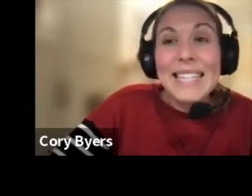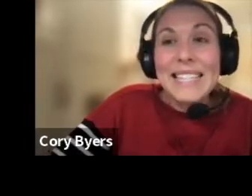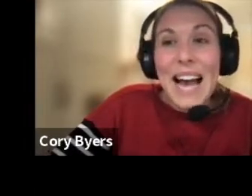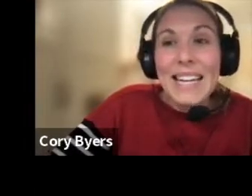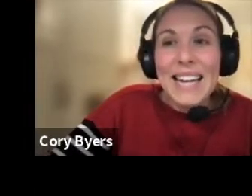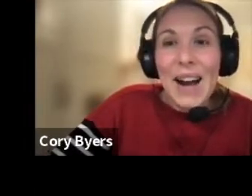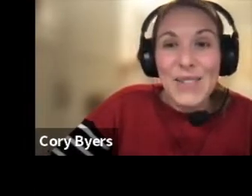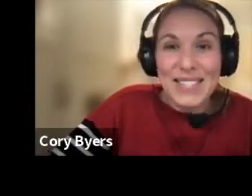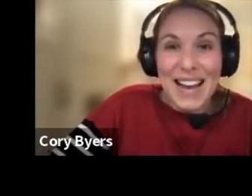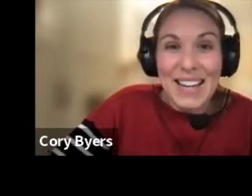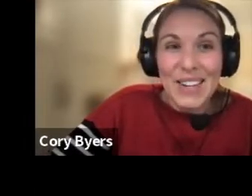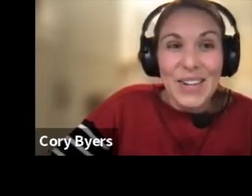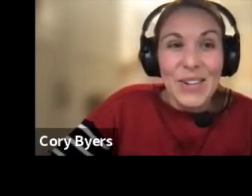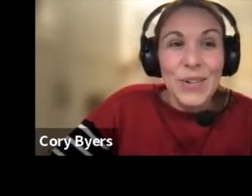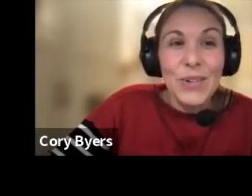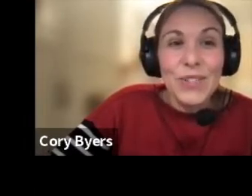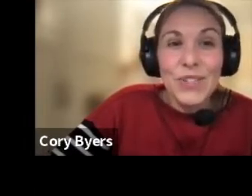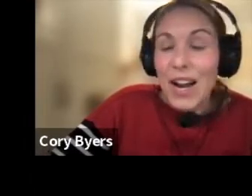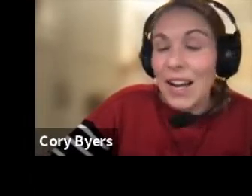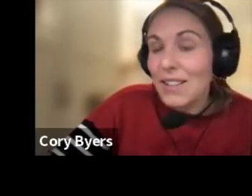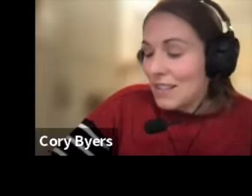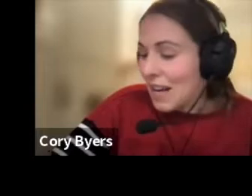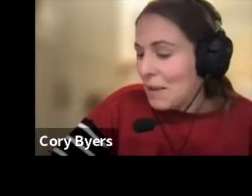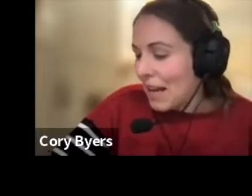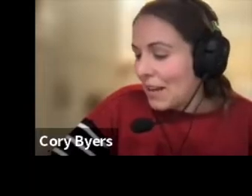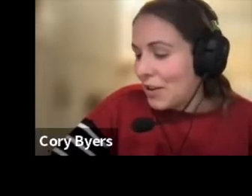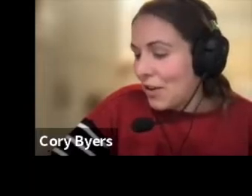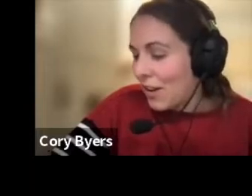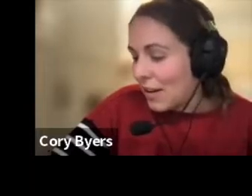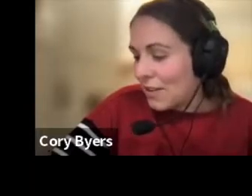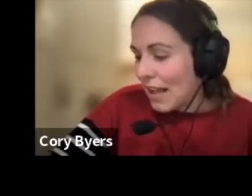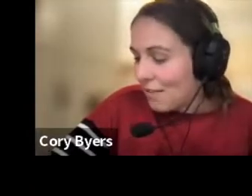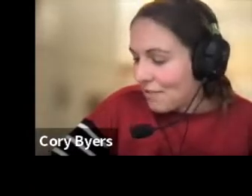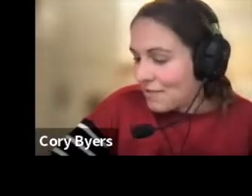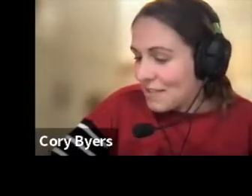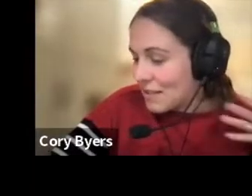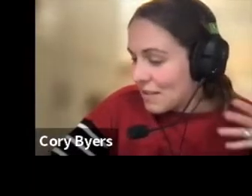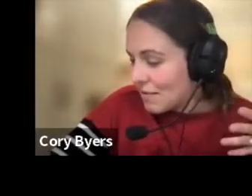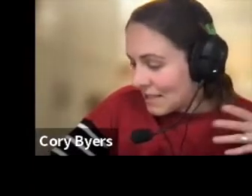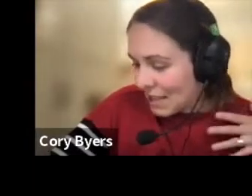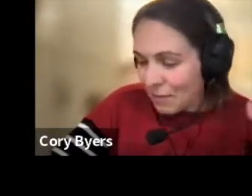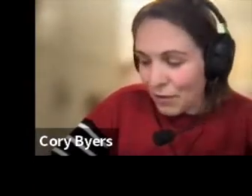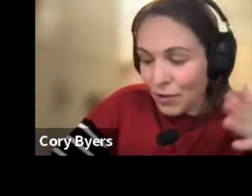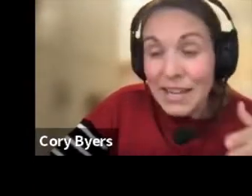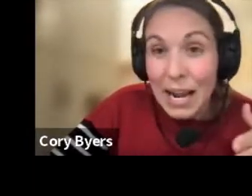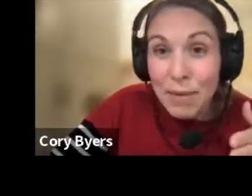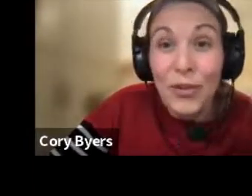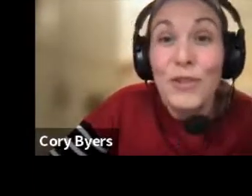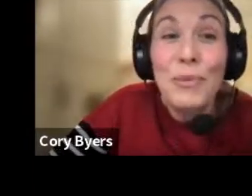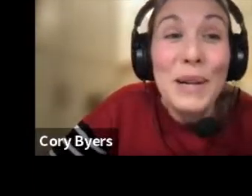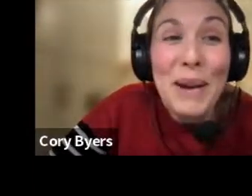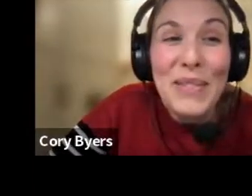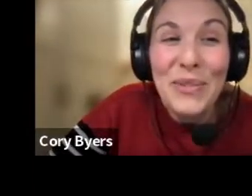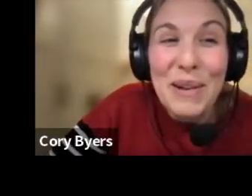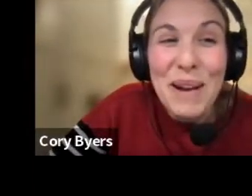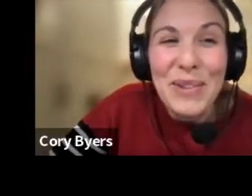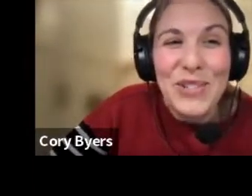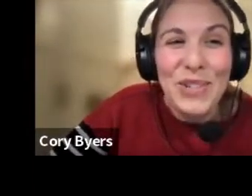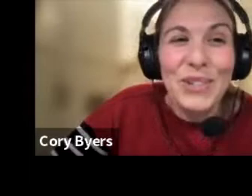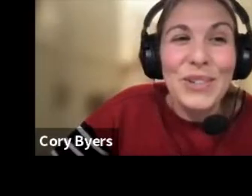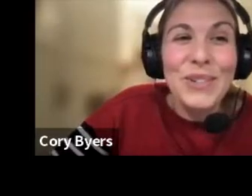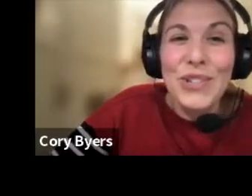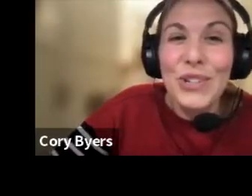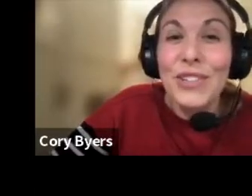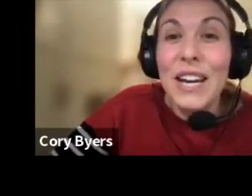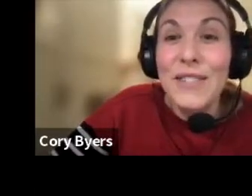And inside and outside, whose child, I mean, I know you all only have 7-month-old and 9-month-old, but what about the 3-month-old